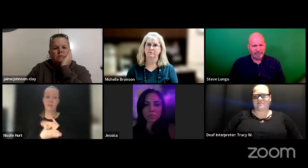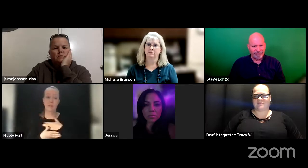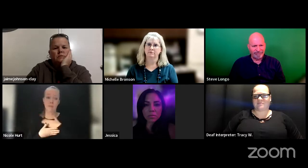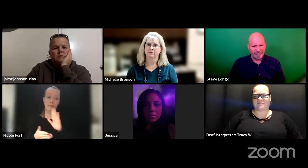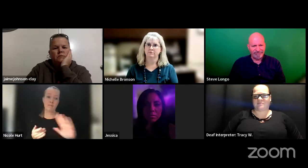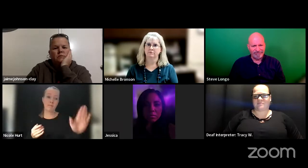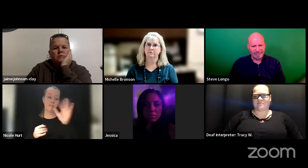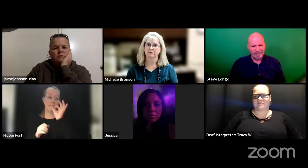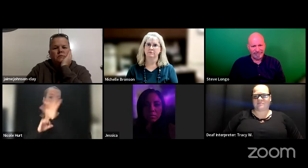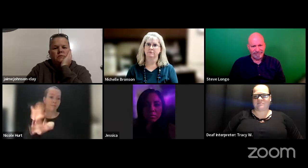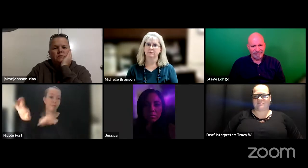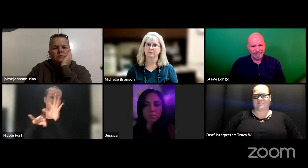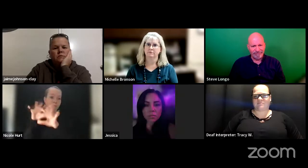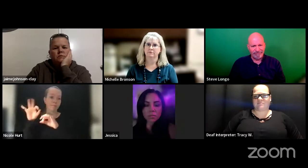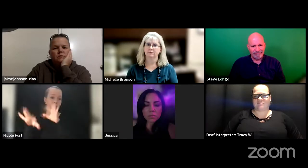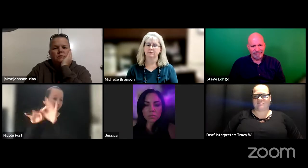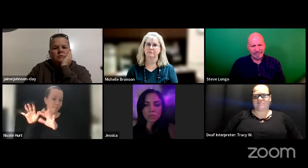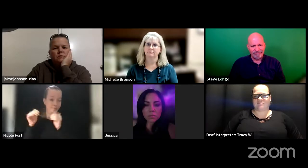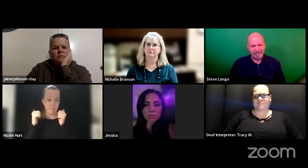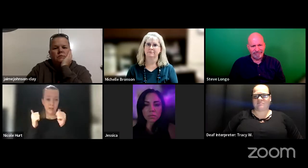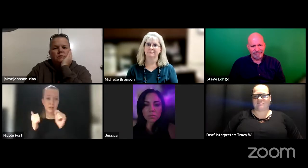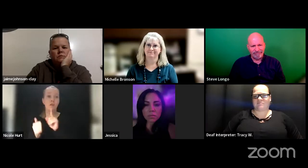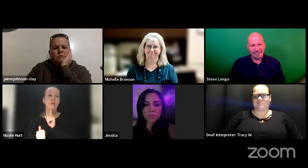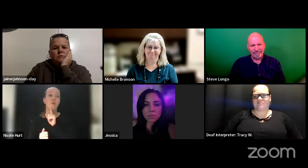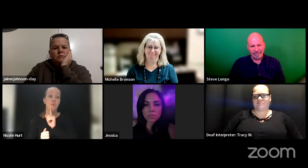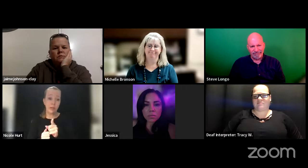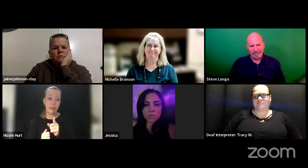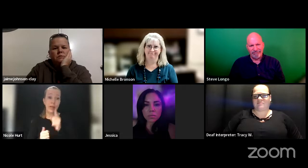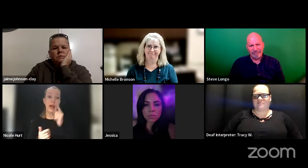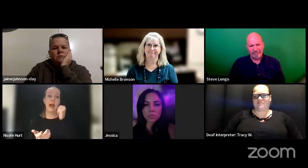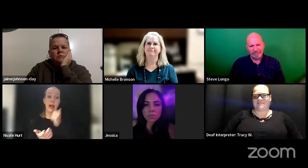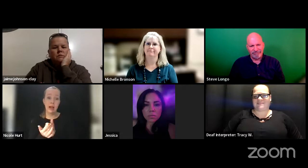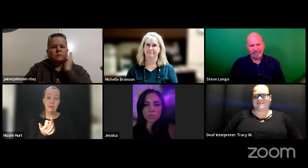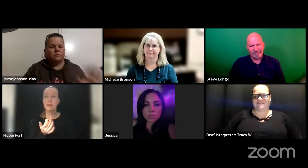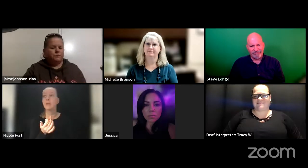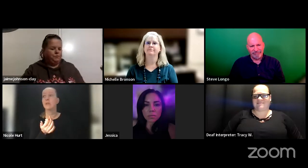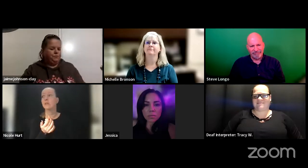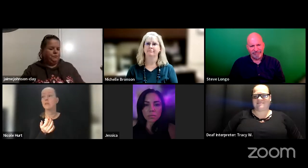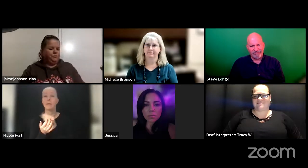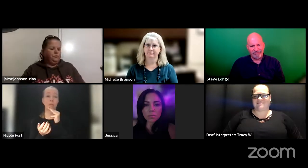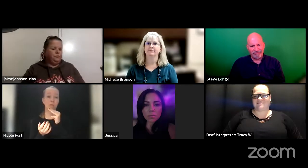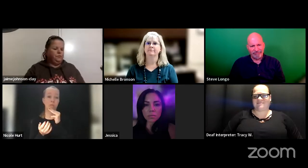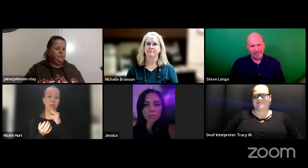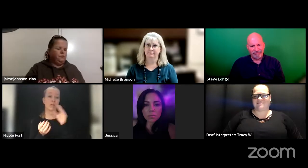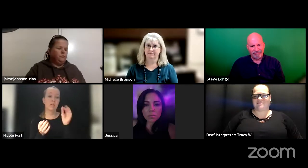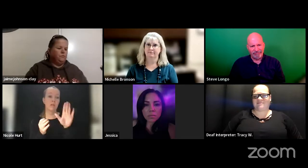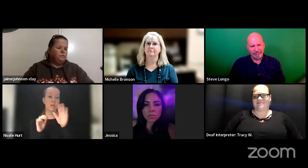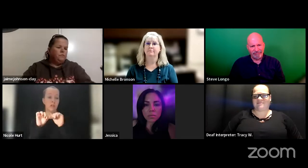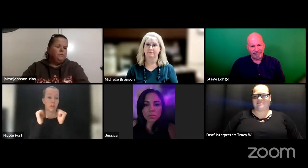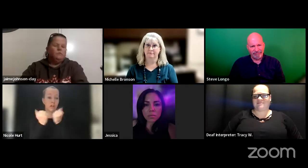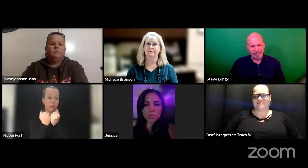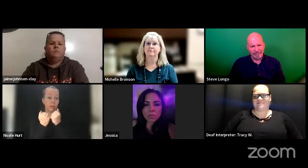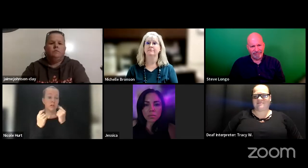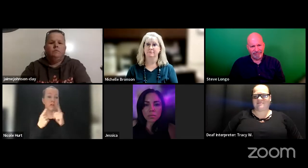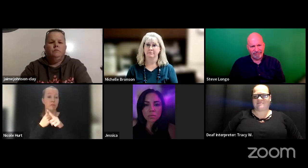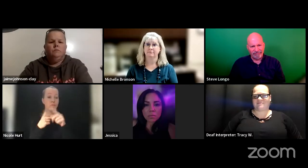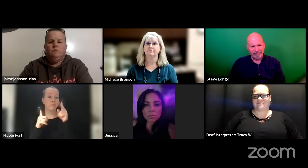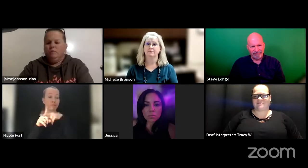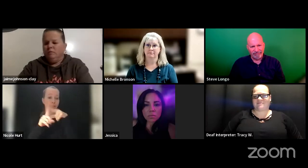you to each of you for your commitment and for your donations to support the